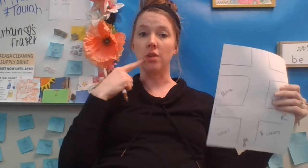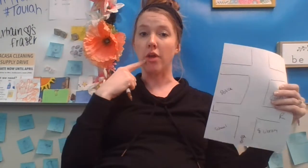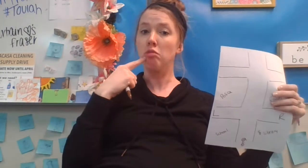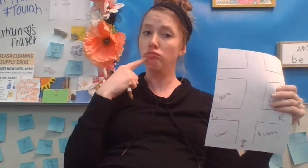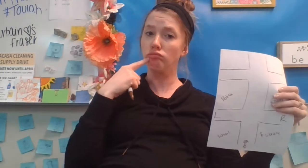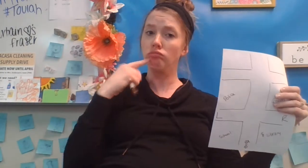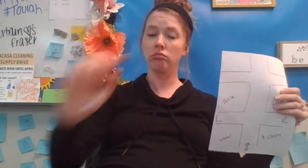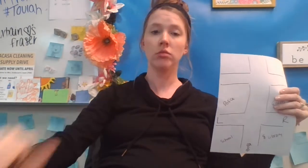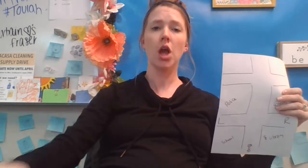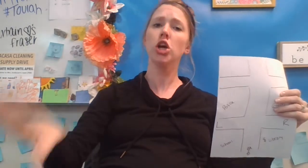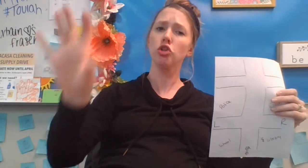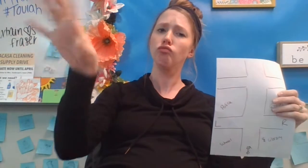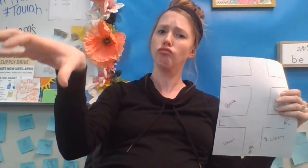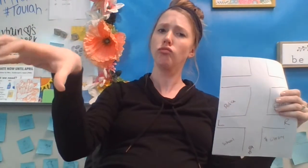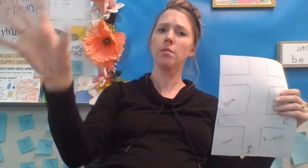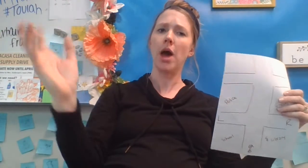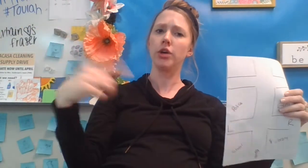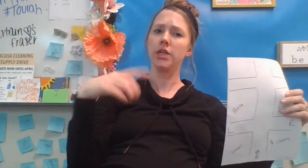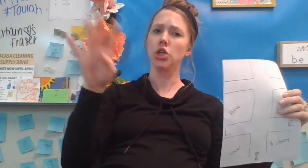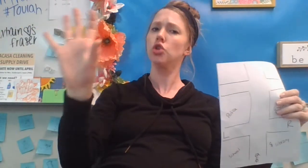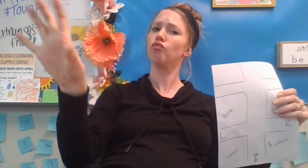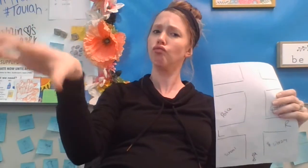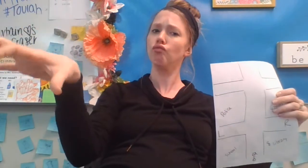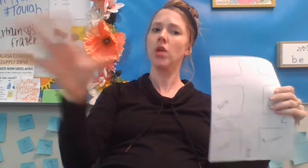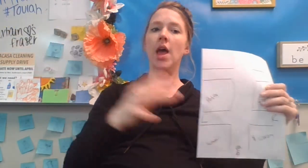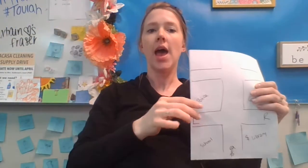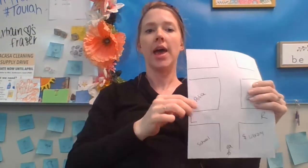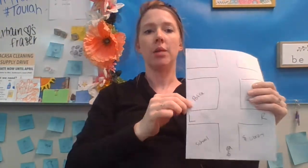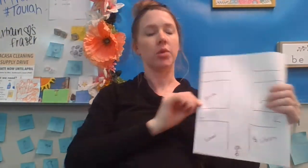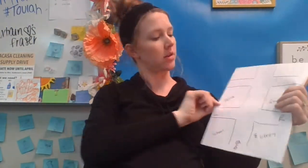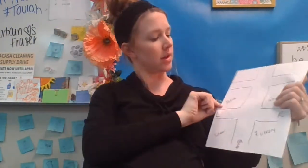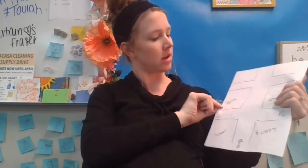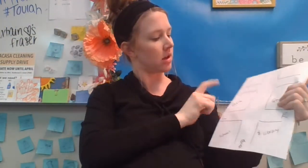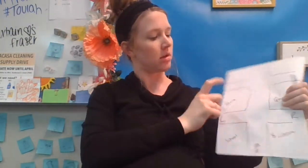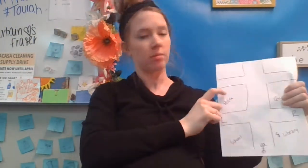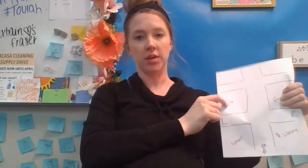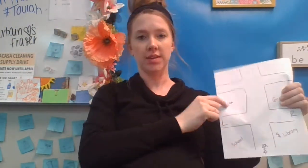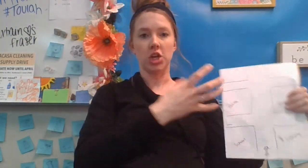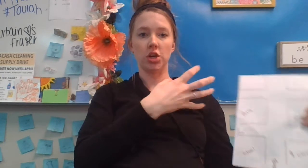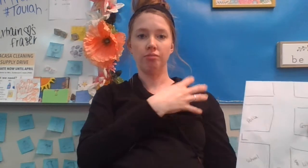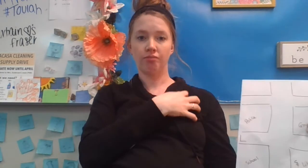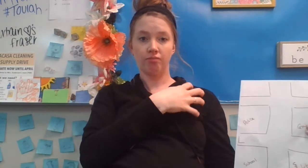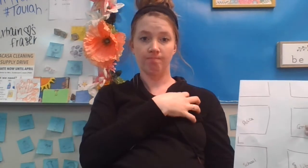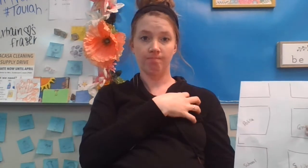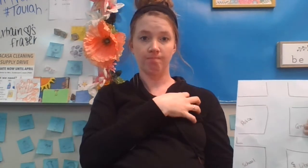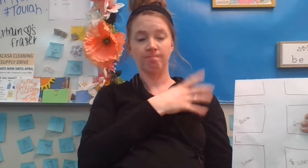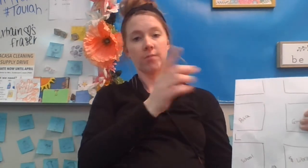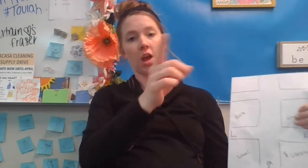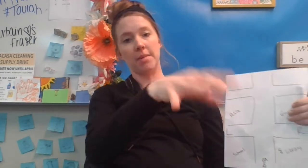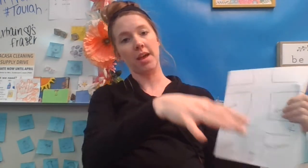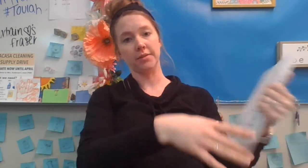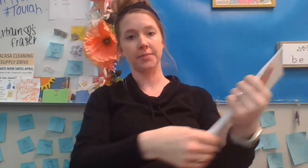saw it's a moderate distance. And I put the police station on my